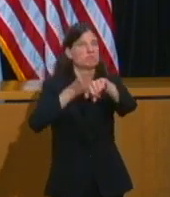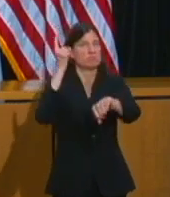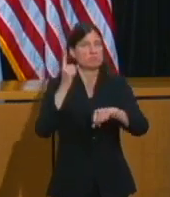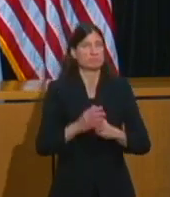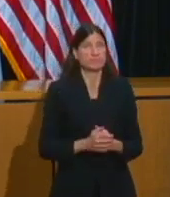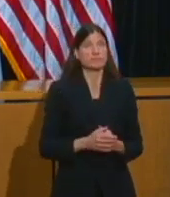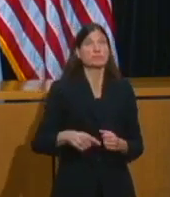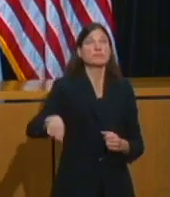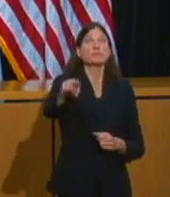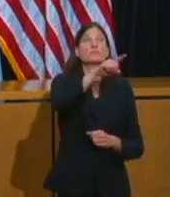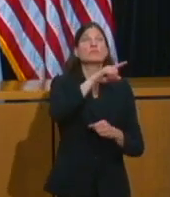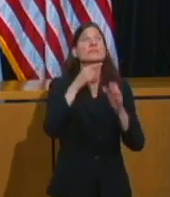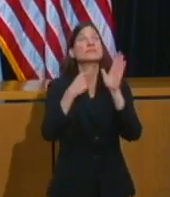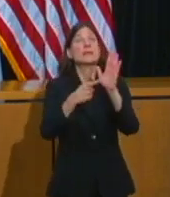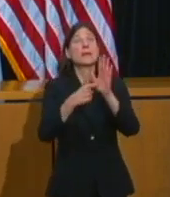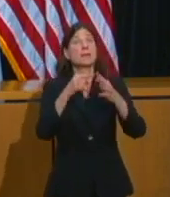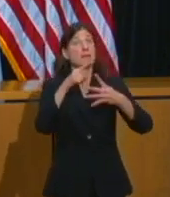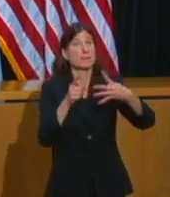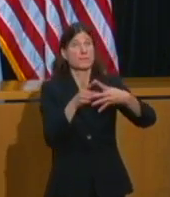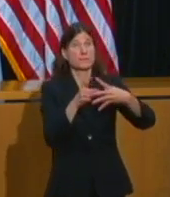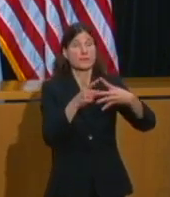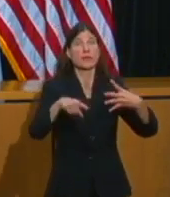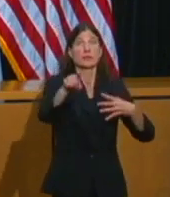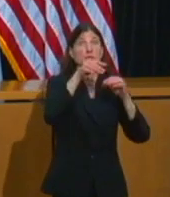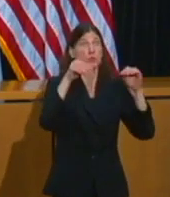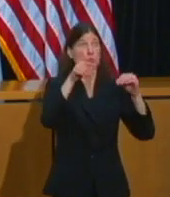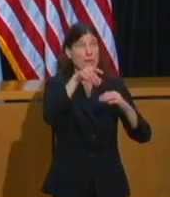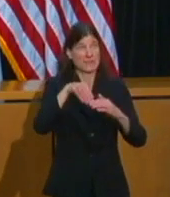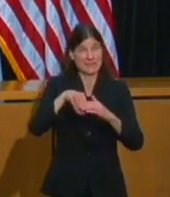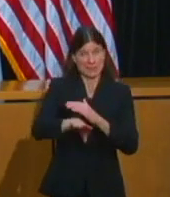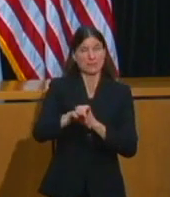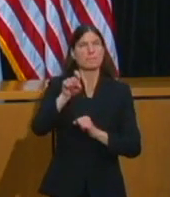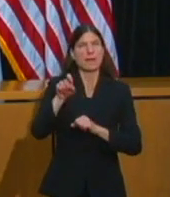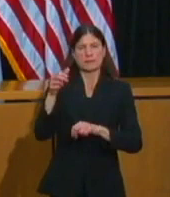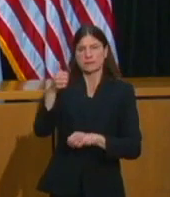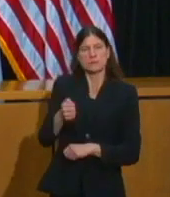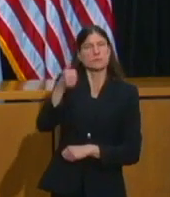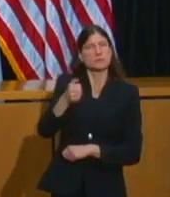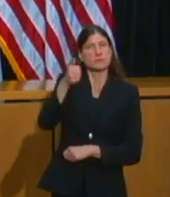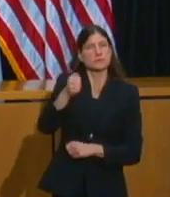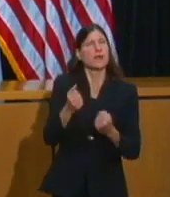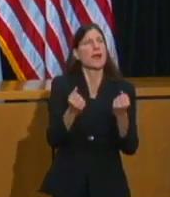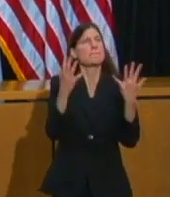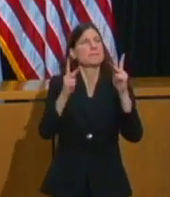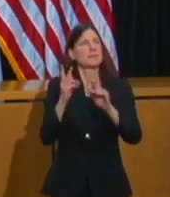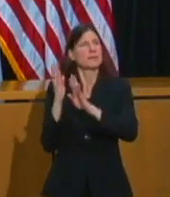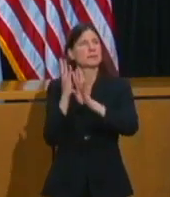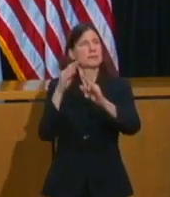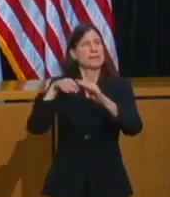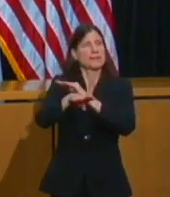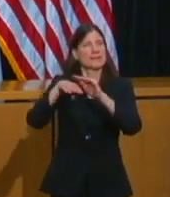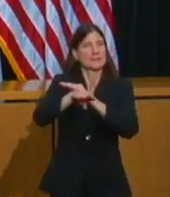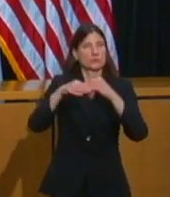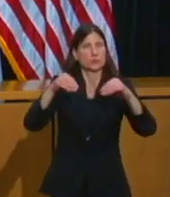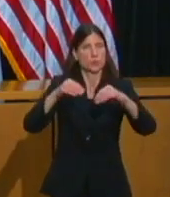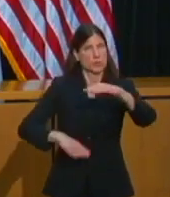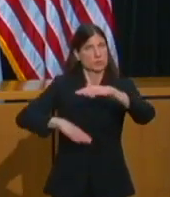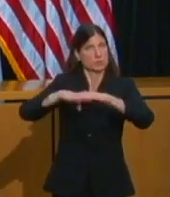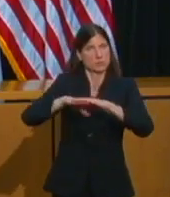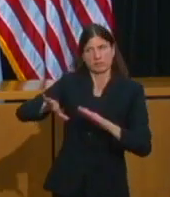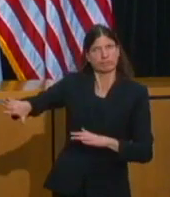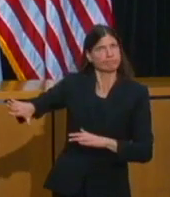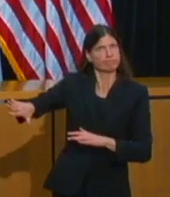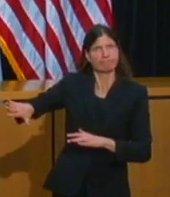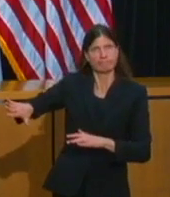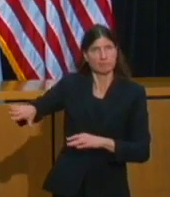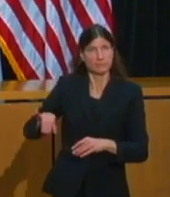customer entries and exits and limit occupancy at all times according to the guidance. Second, the same goes for shopping malls